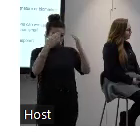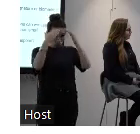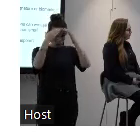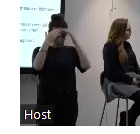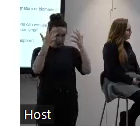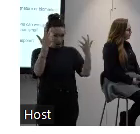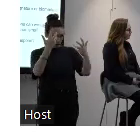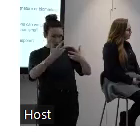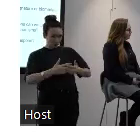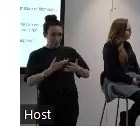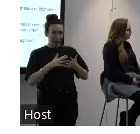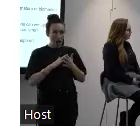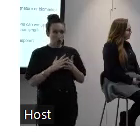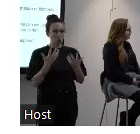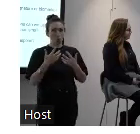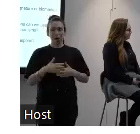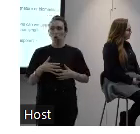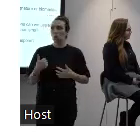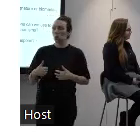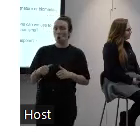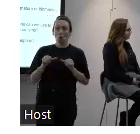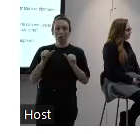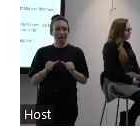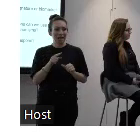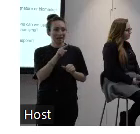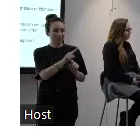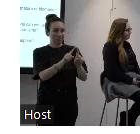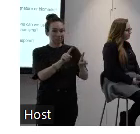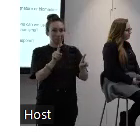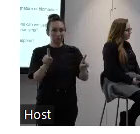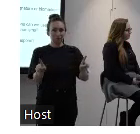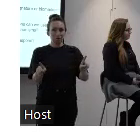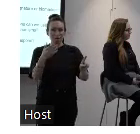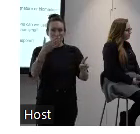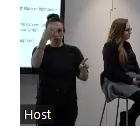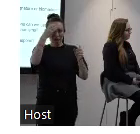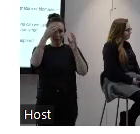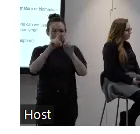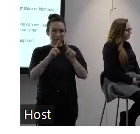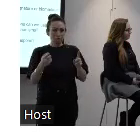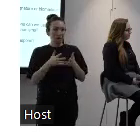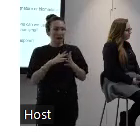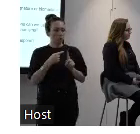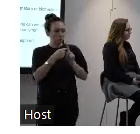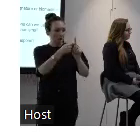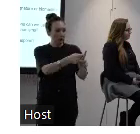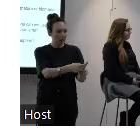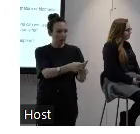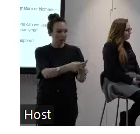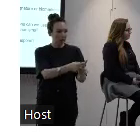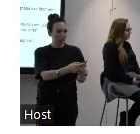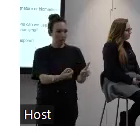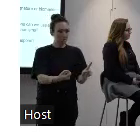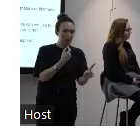figure out on a higher level, on a pathway level, what we could potentially target with treatment? And